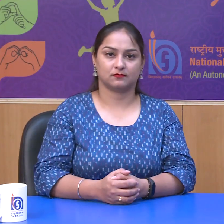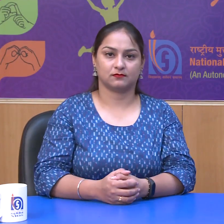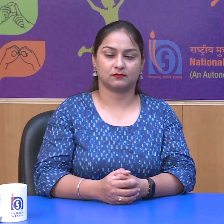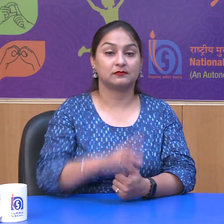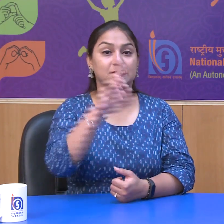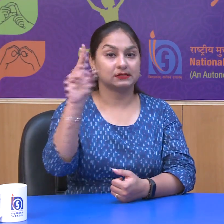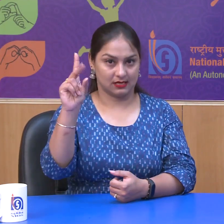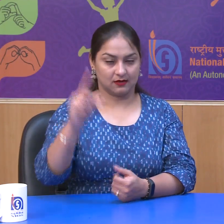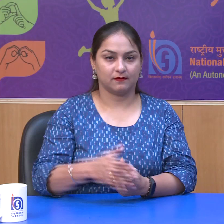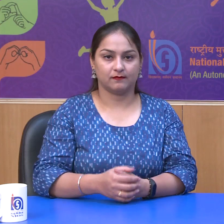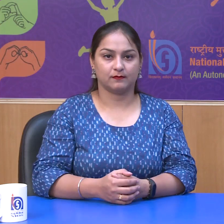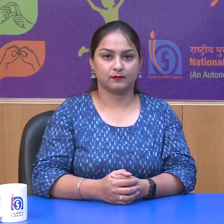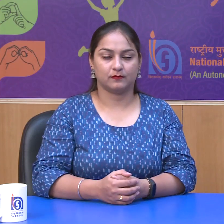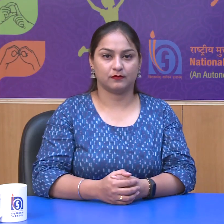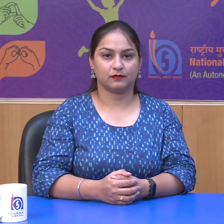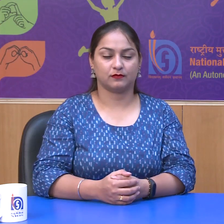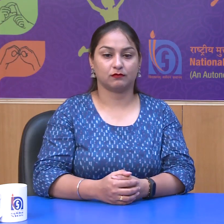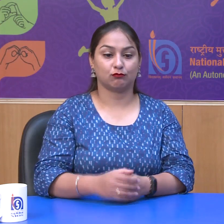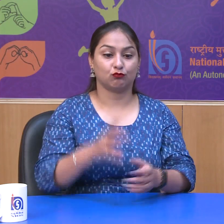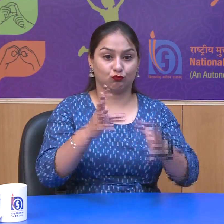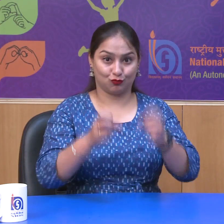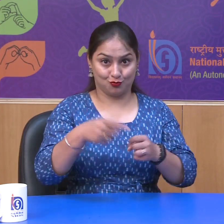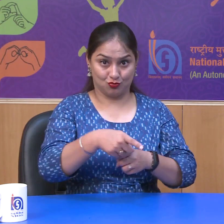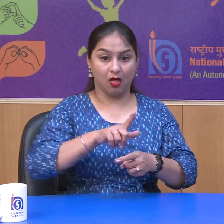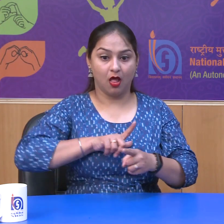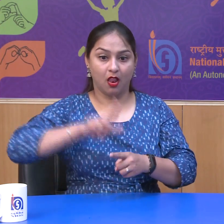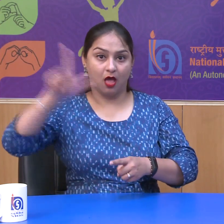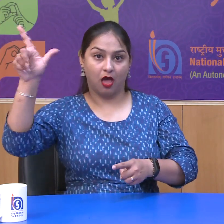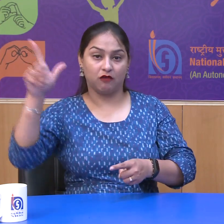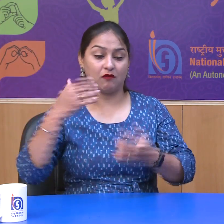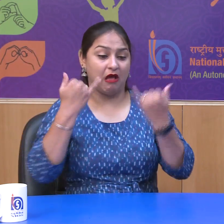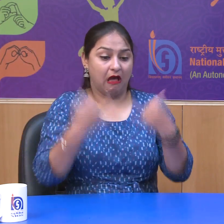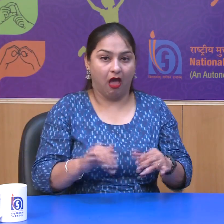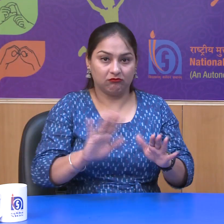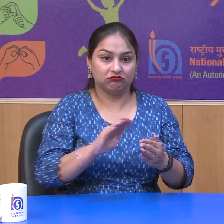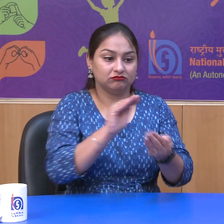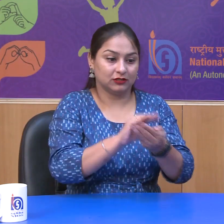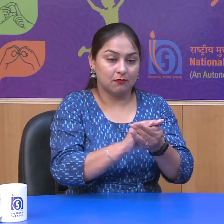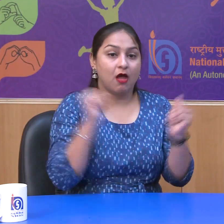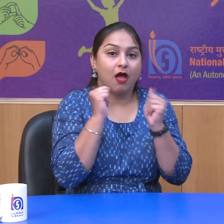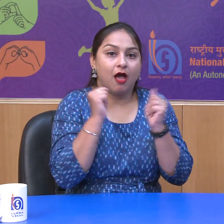Second is pasteurization of milk for keeping it for a longer duration.